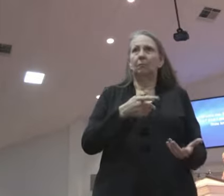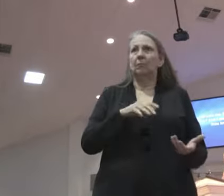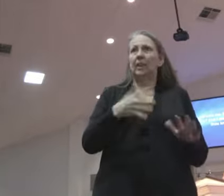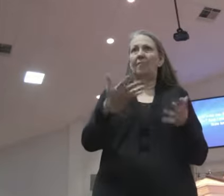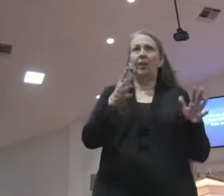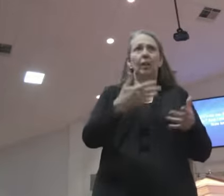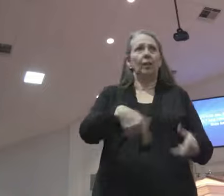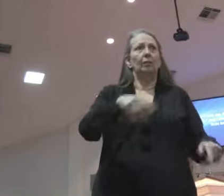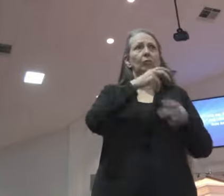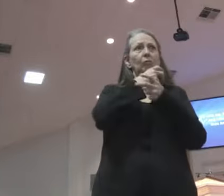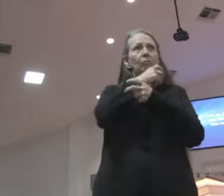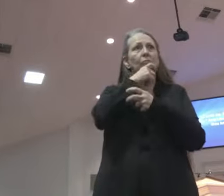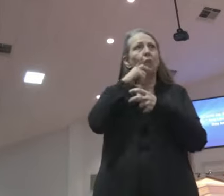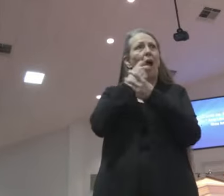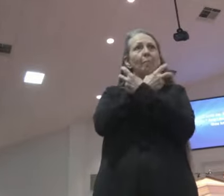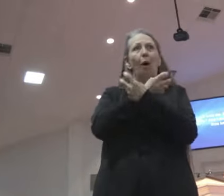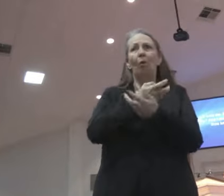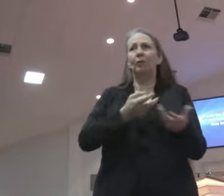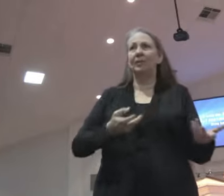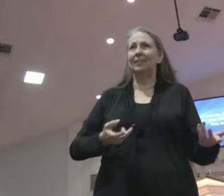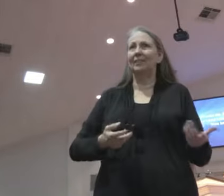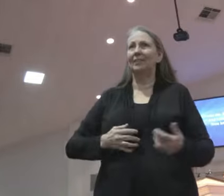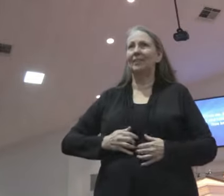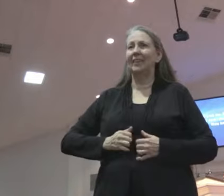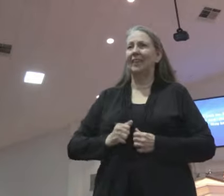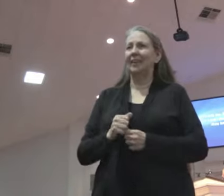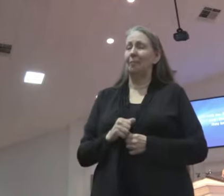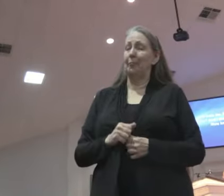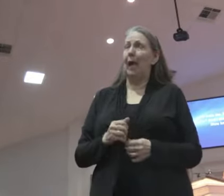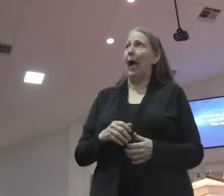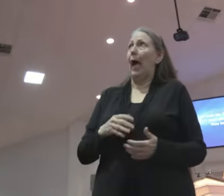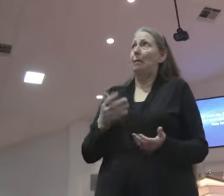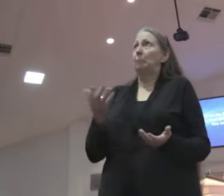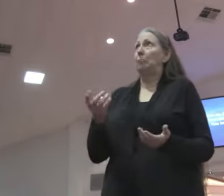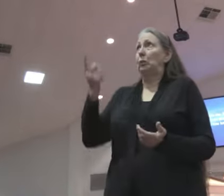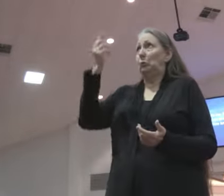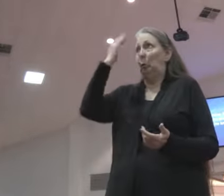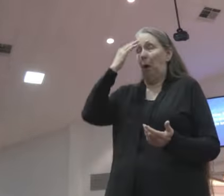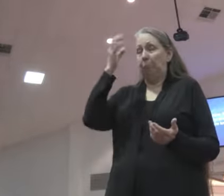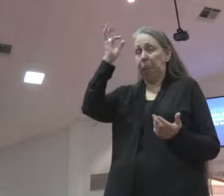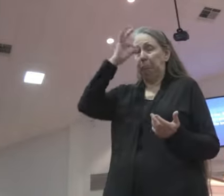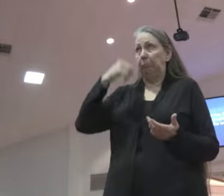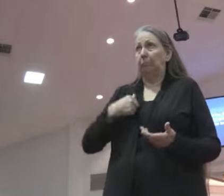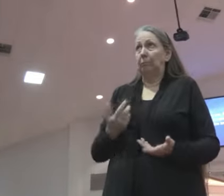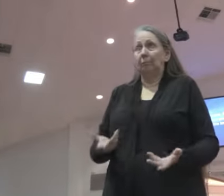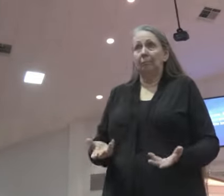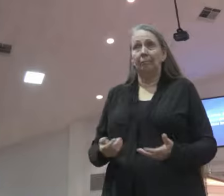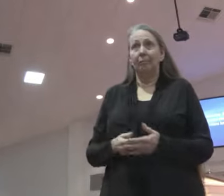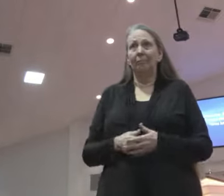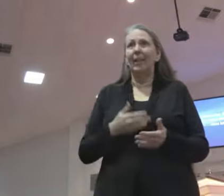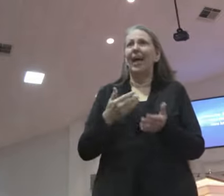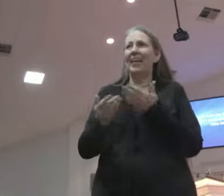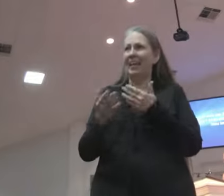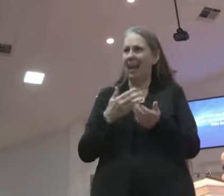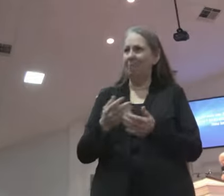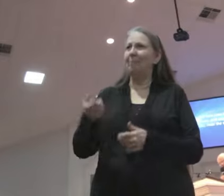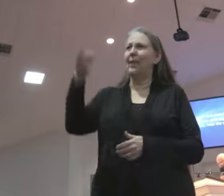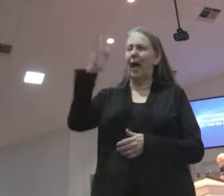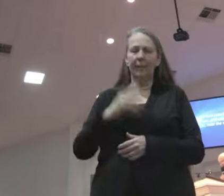Florida language, Ezekiel would have said, God, I have no idea, but I'm sure you know. Again, he said